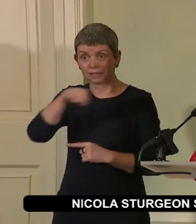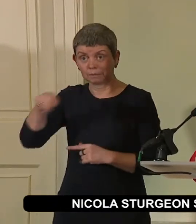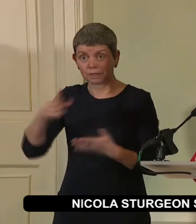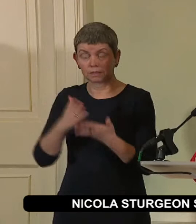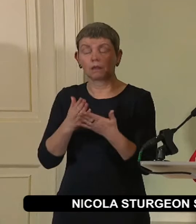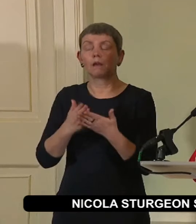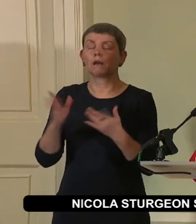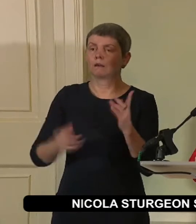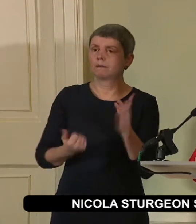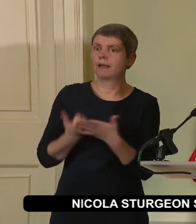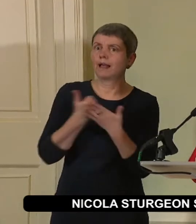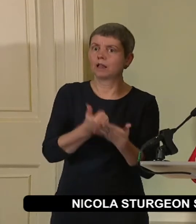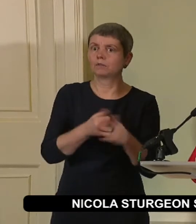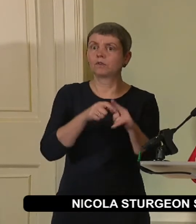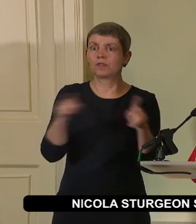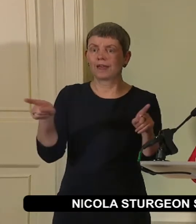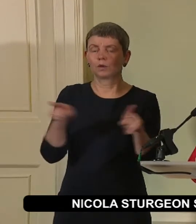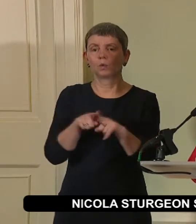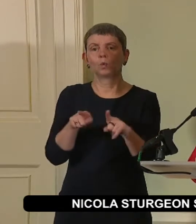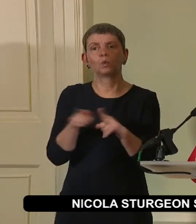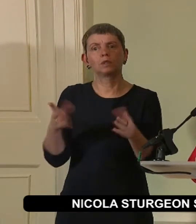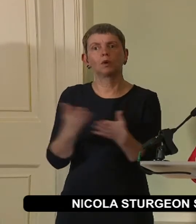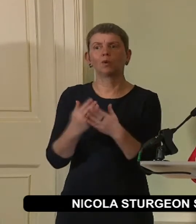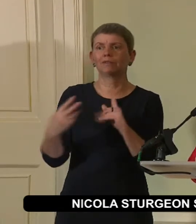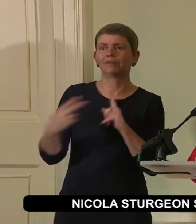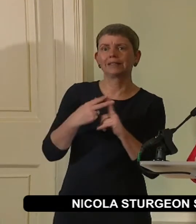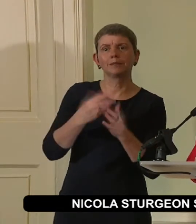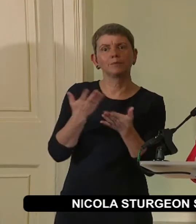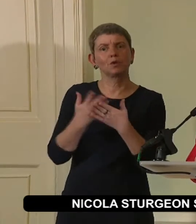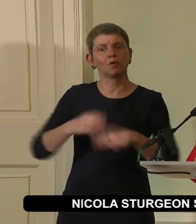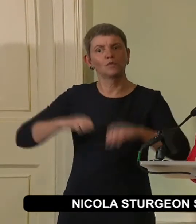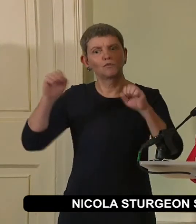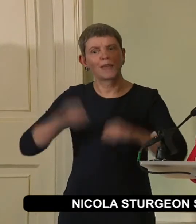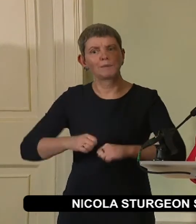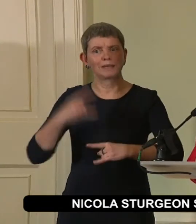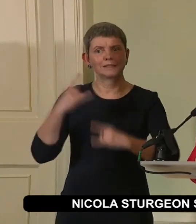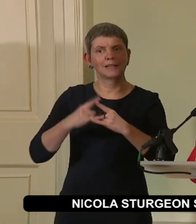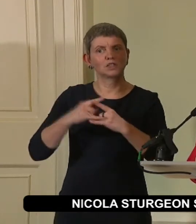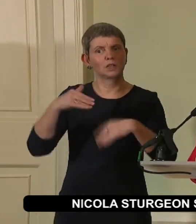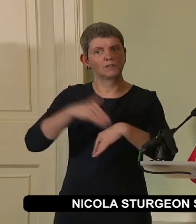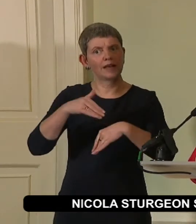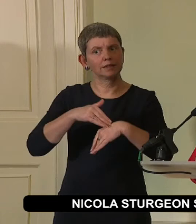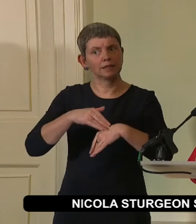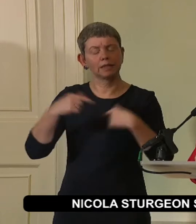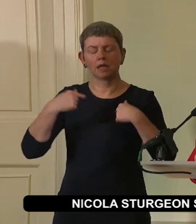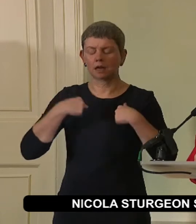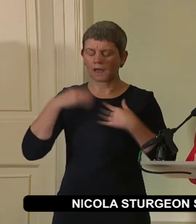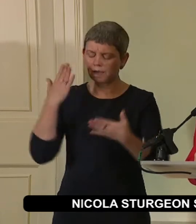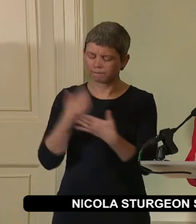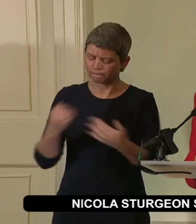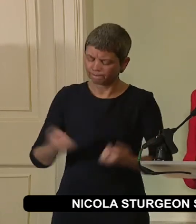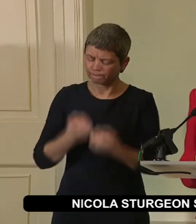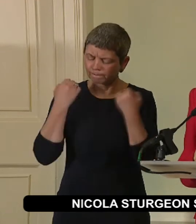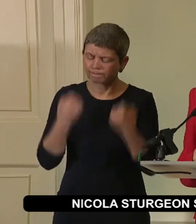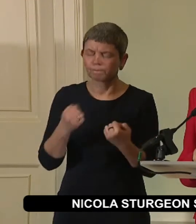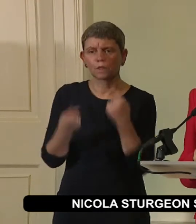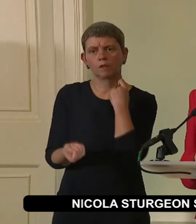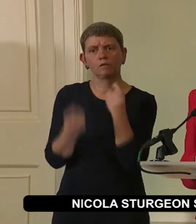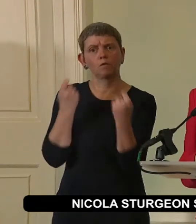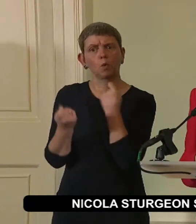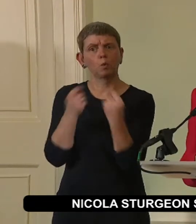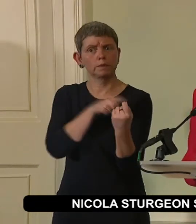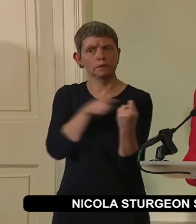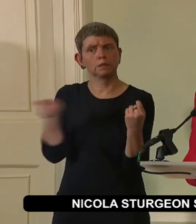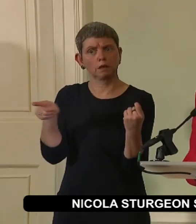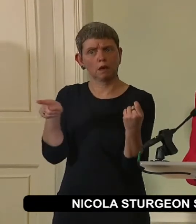access to justice for victims of rape and sexual offences. I will be the strongest possible advocate for these reforms from